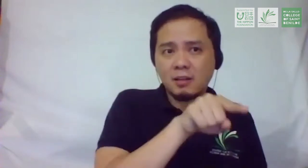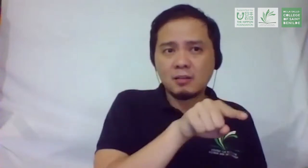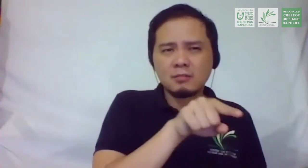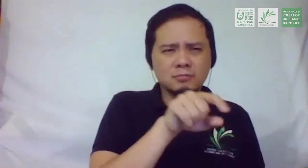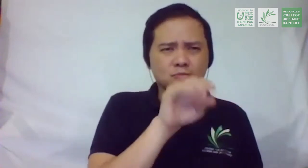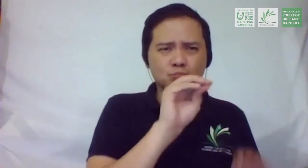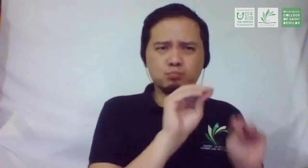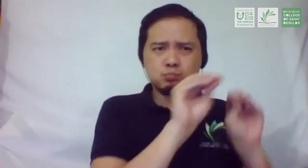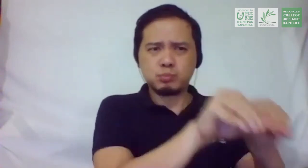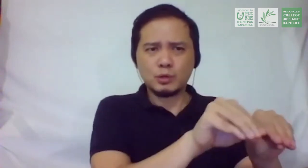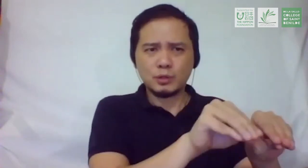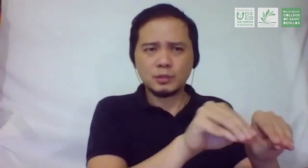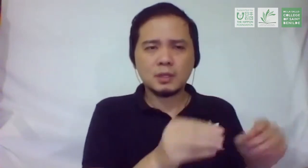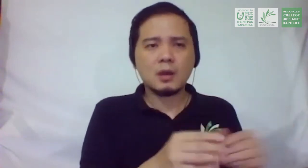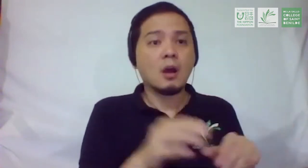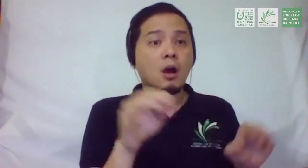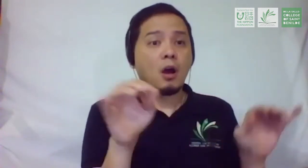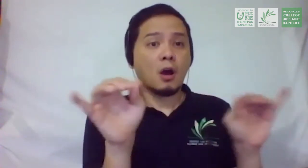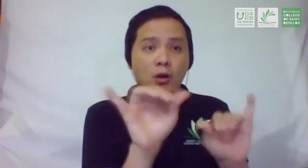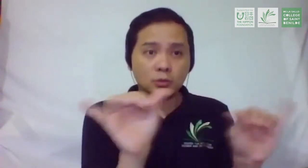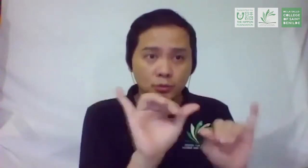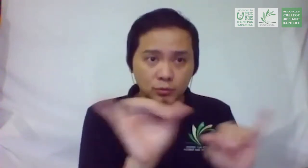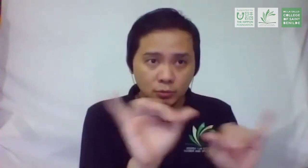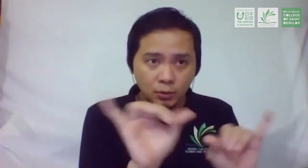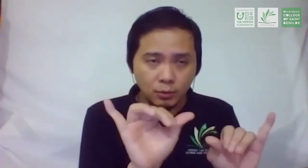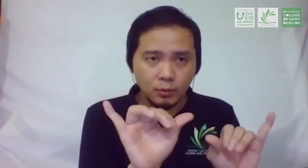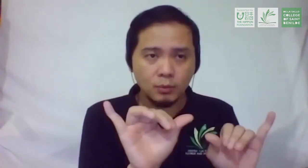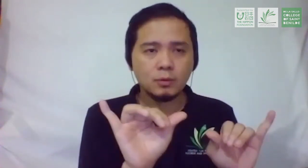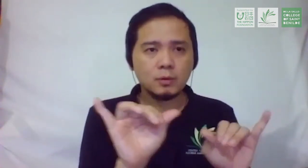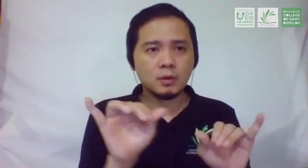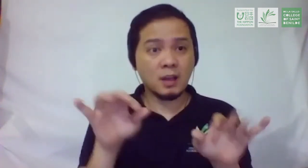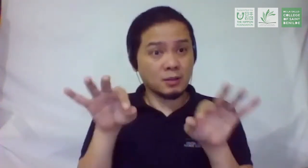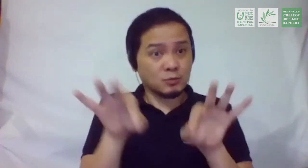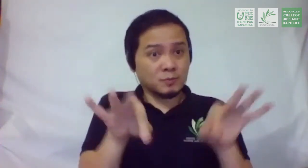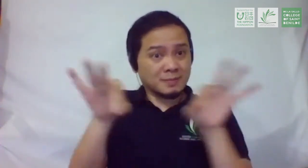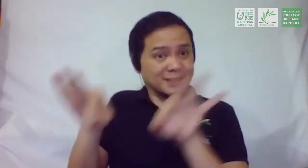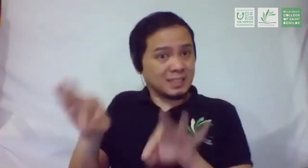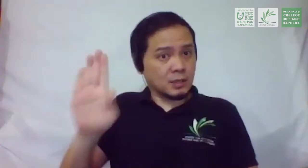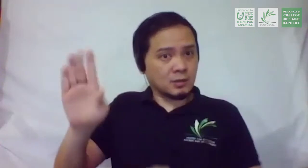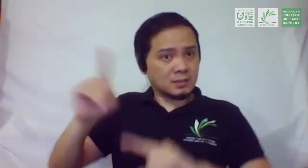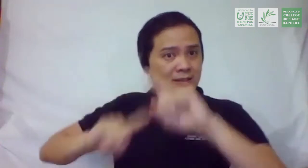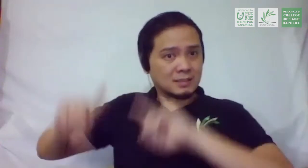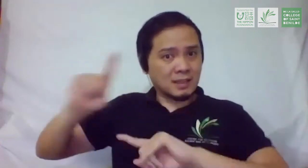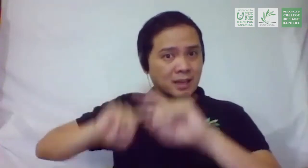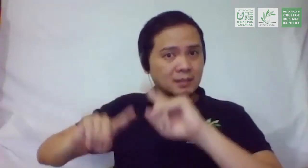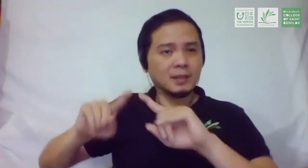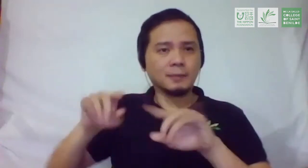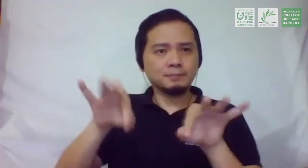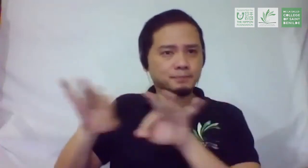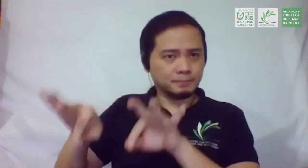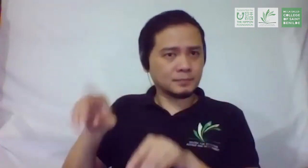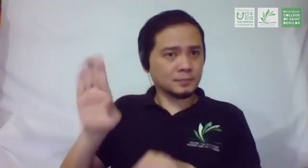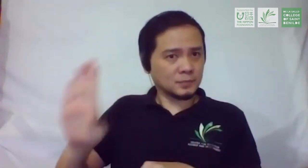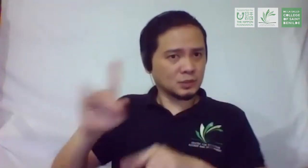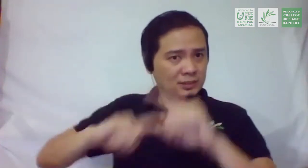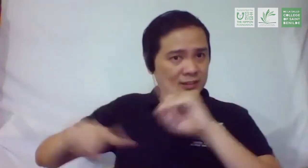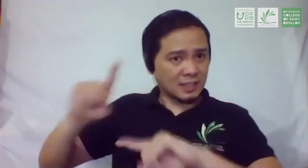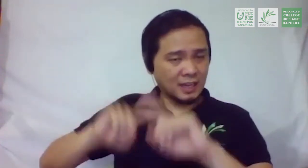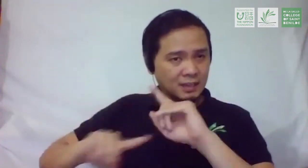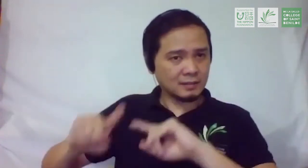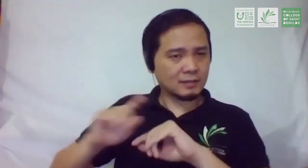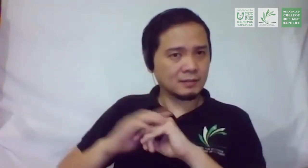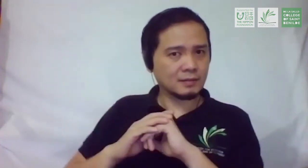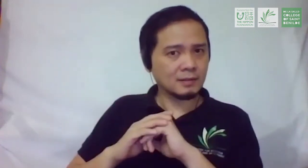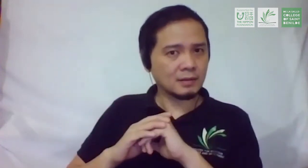about how Ho Chi Minh City Sign Language. So this is Sign Ho Chi Minh. Yeah, got it before.